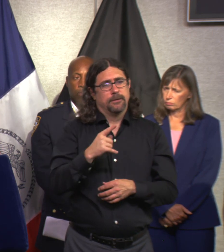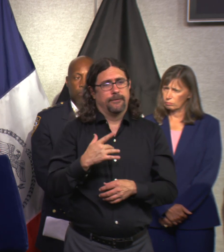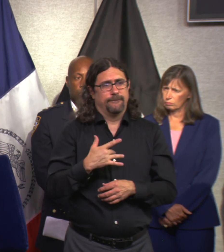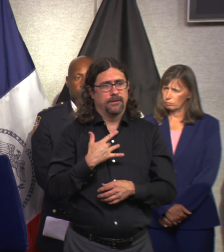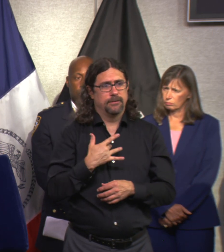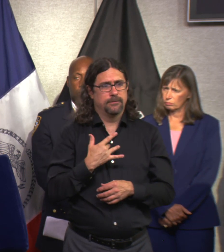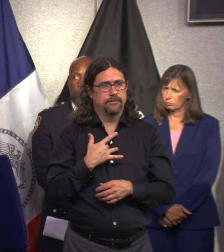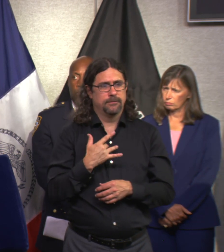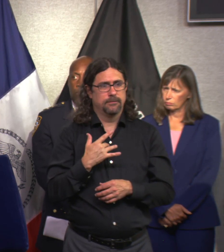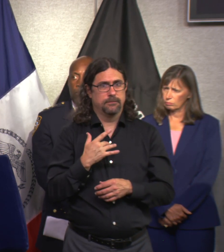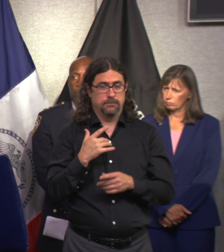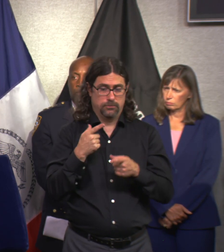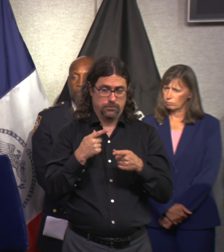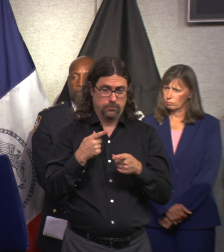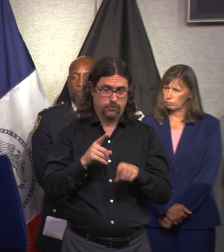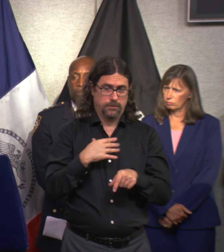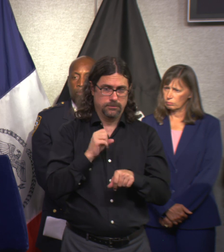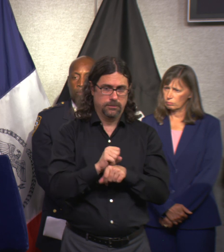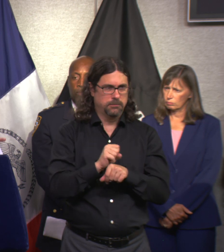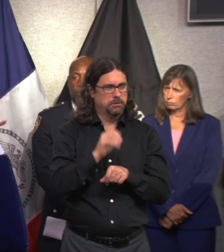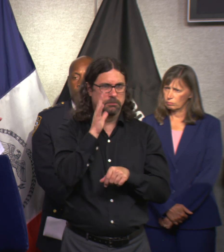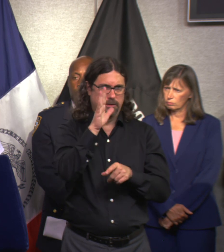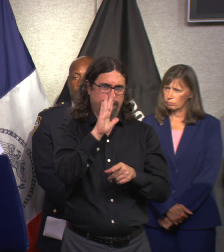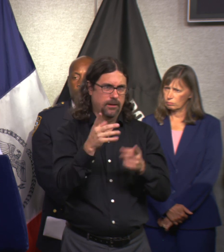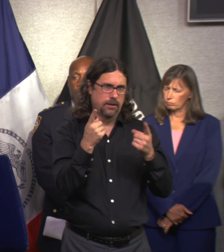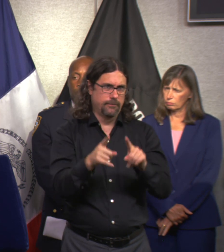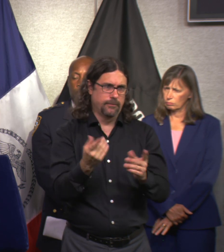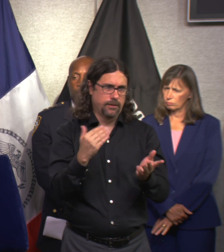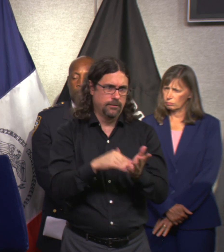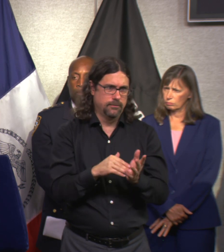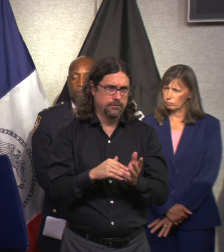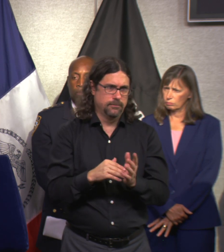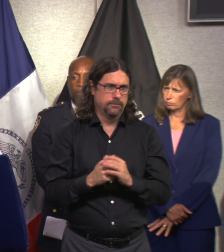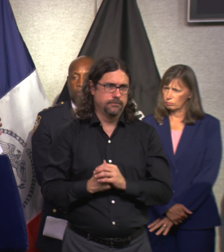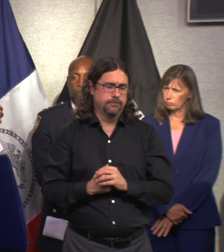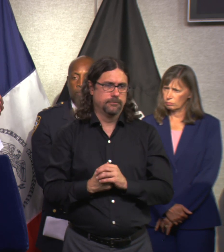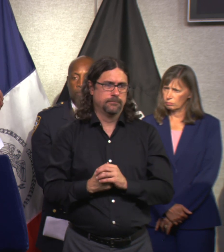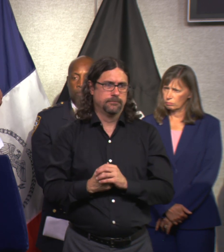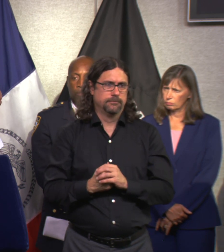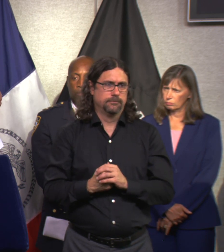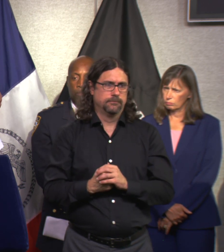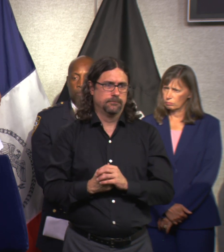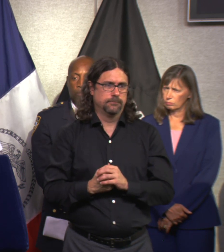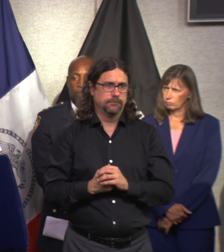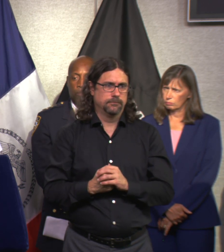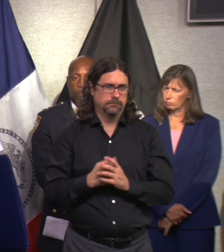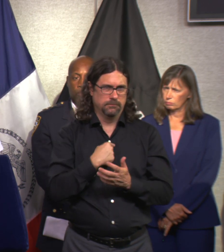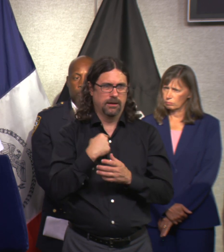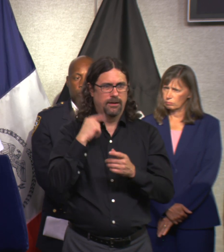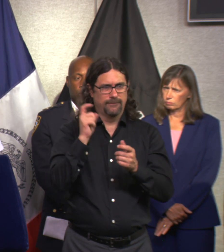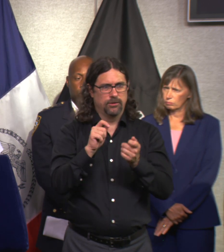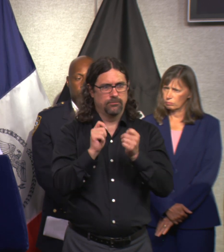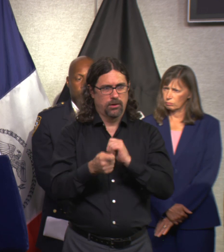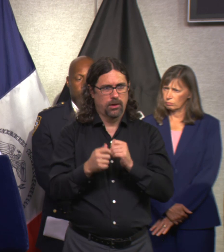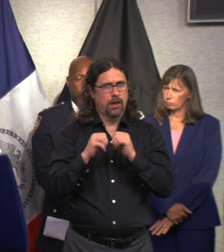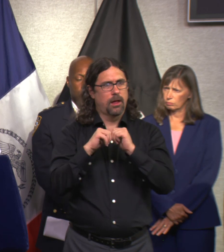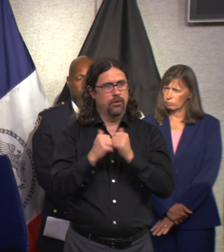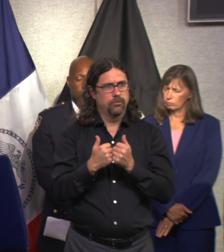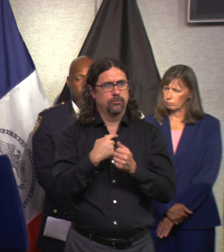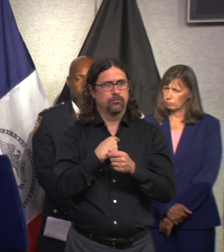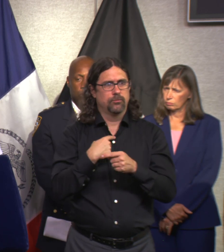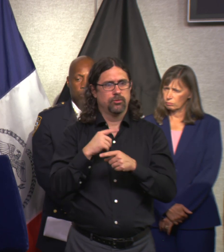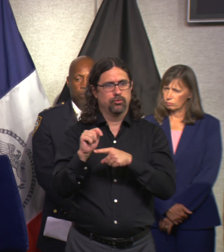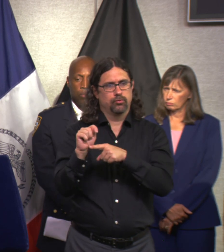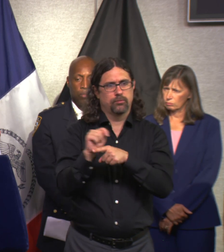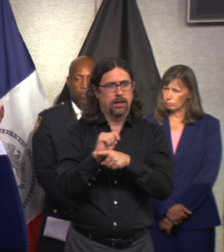To change the way we police New York City, to change the way we train our police, to change how we make